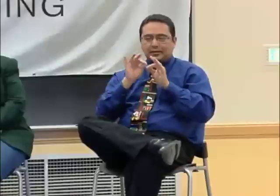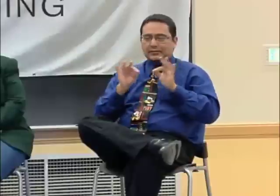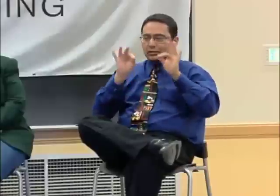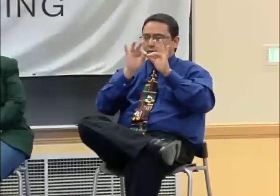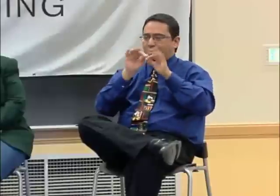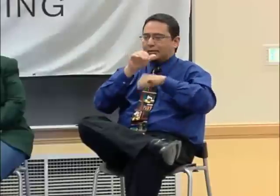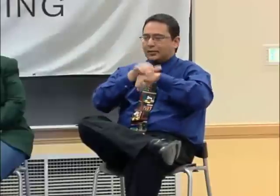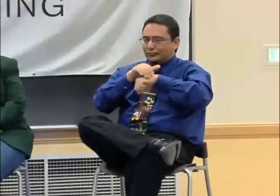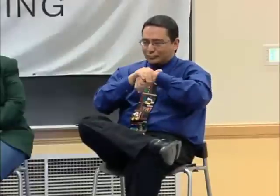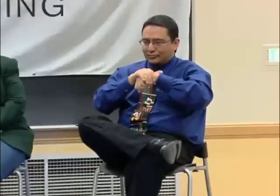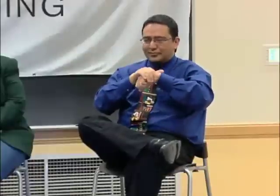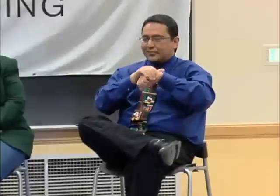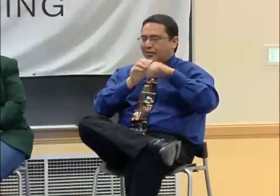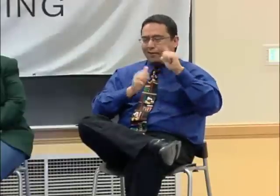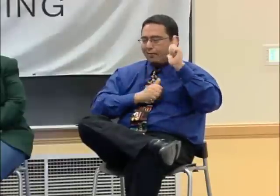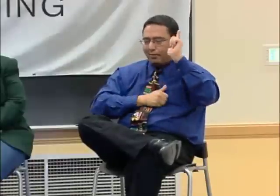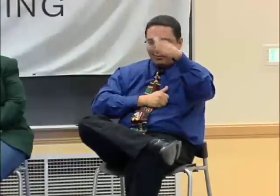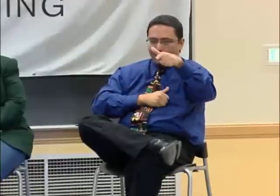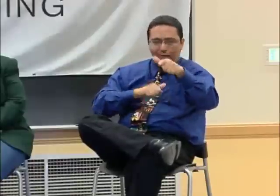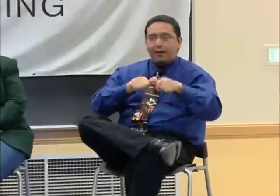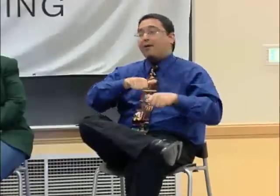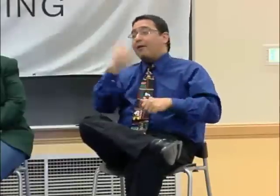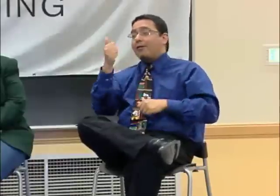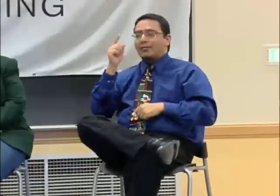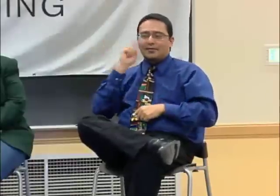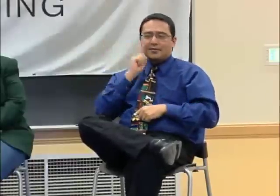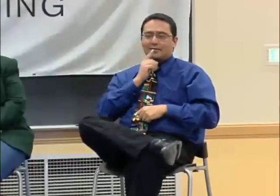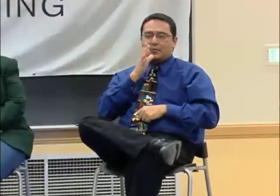they used that signing essential English.